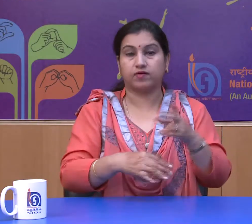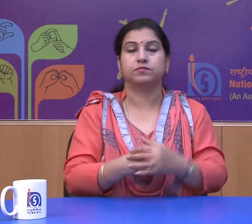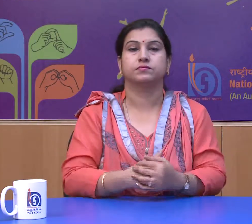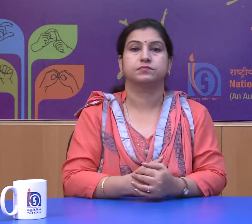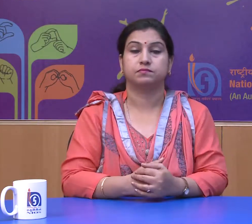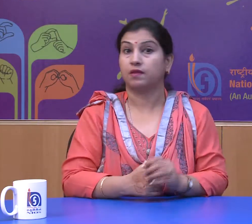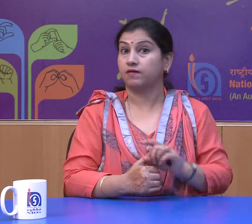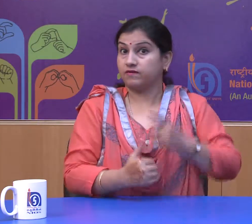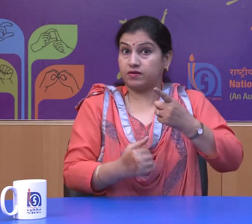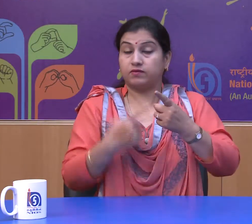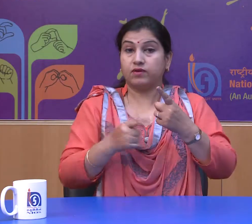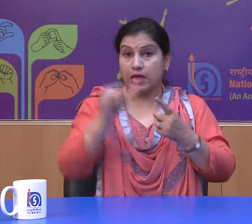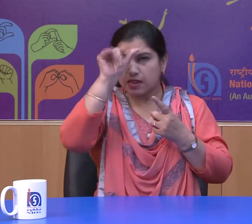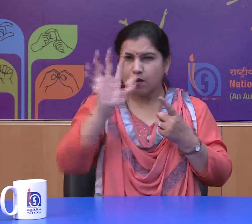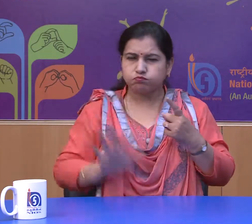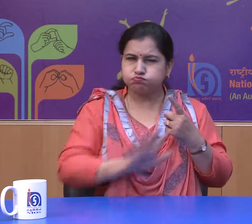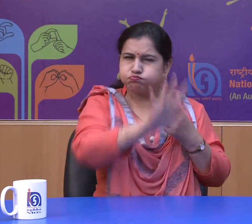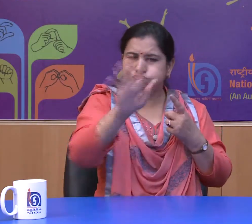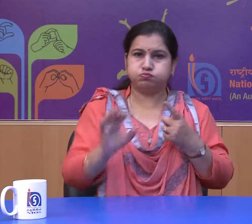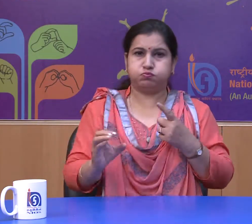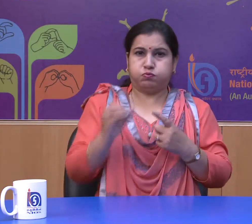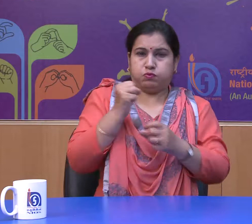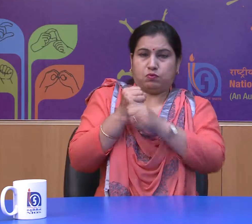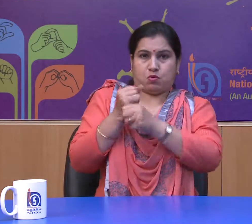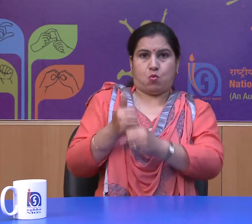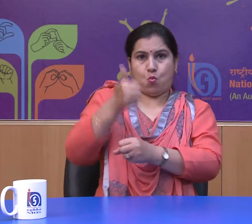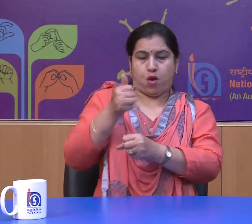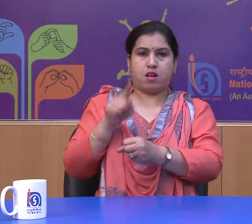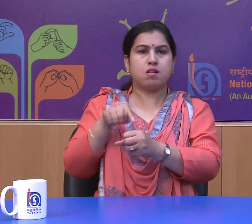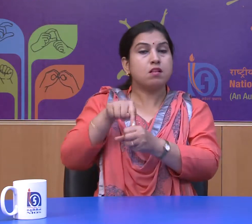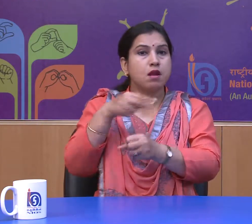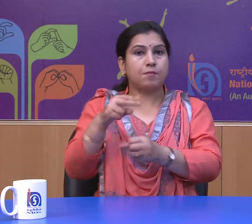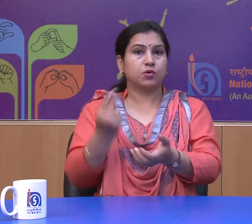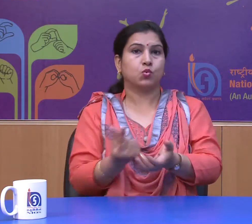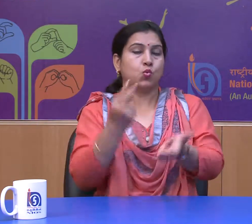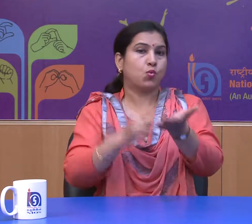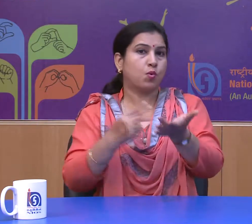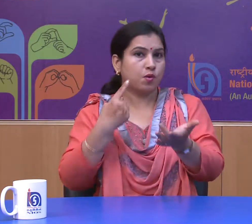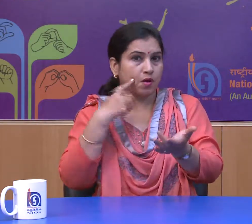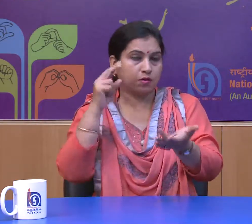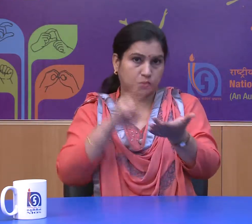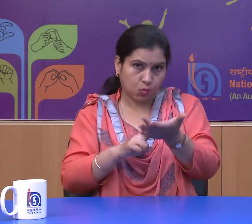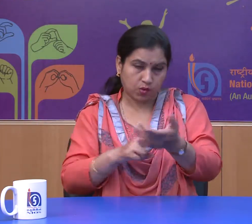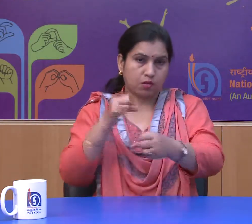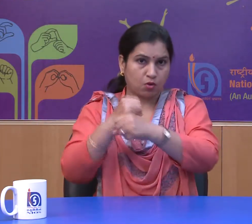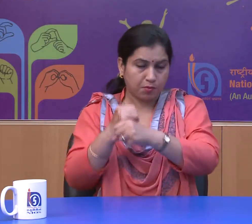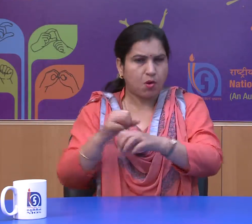One for the entire country called the union government or the central government,